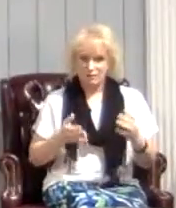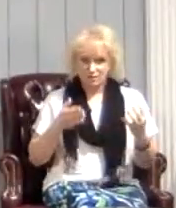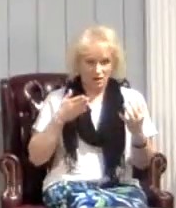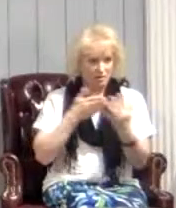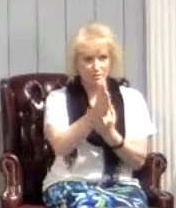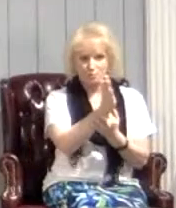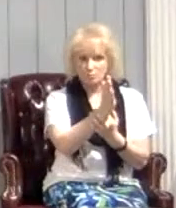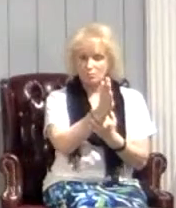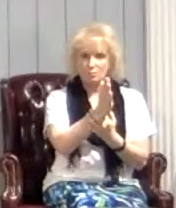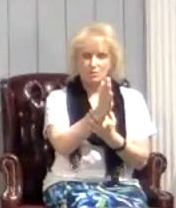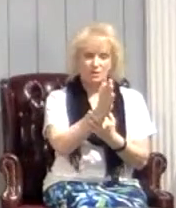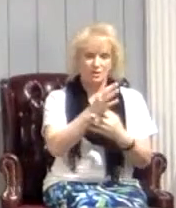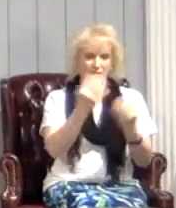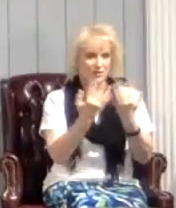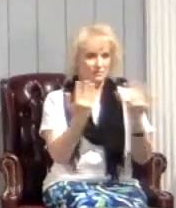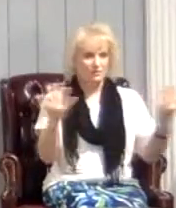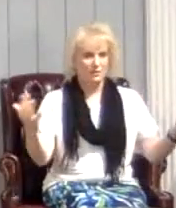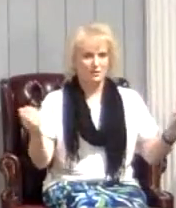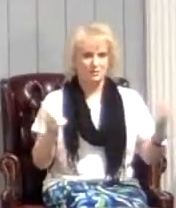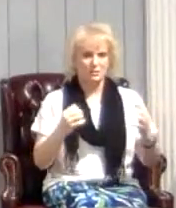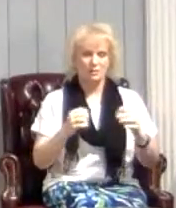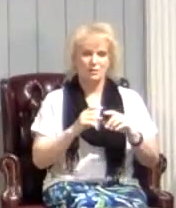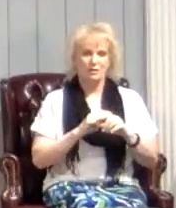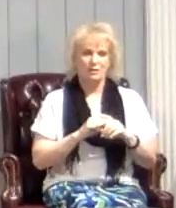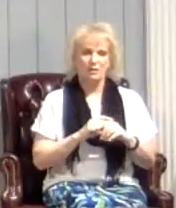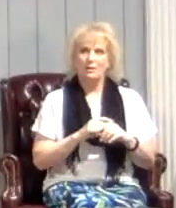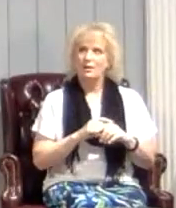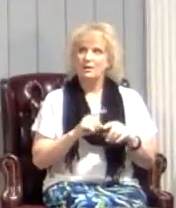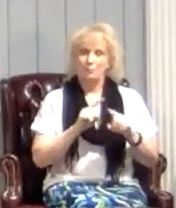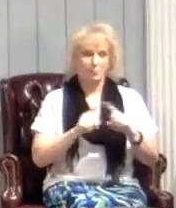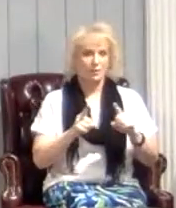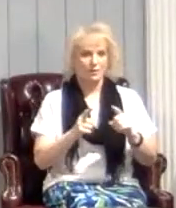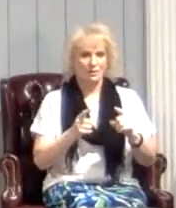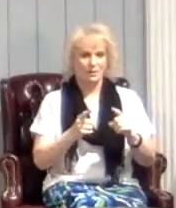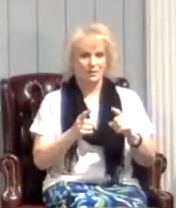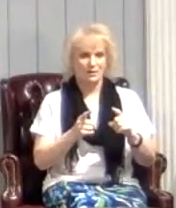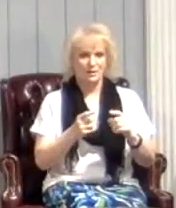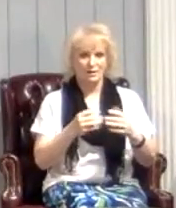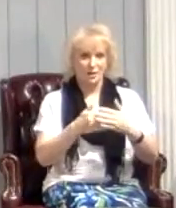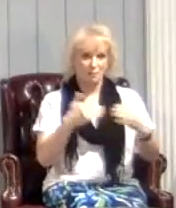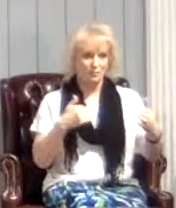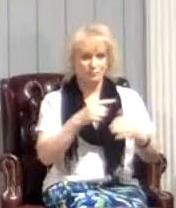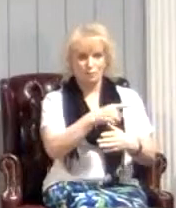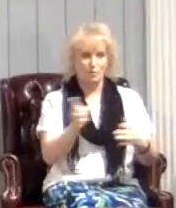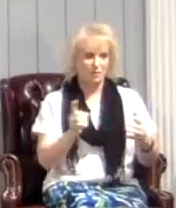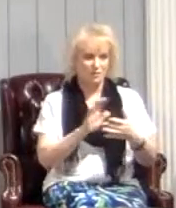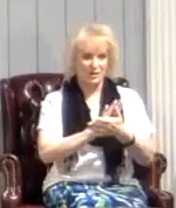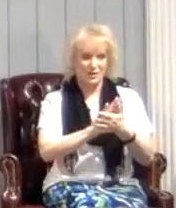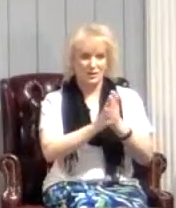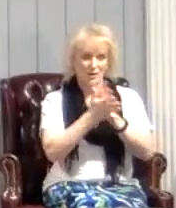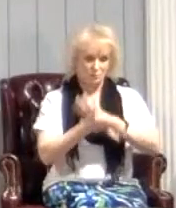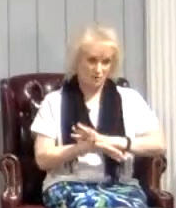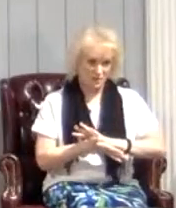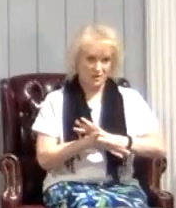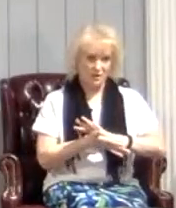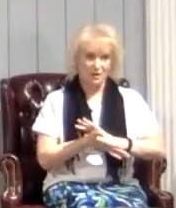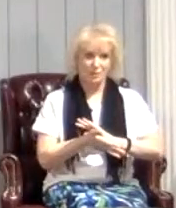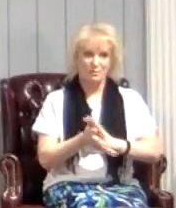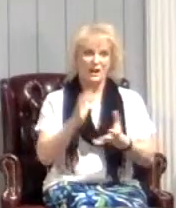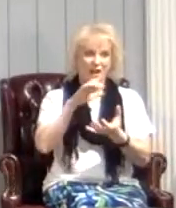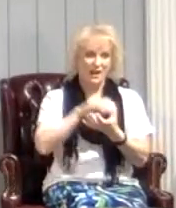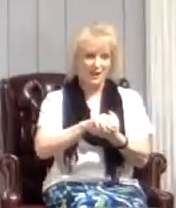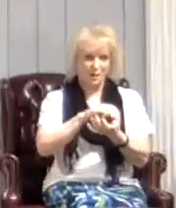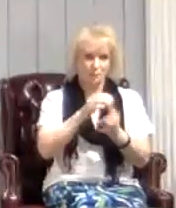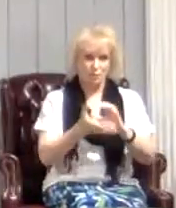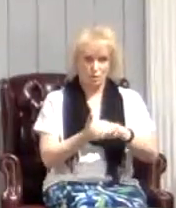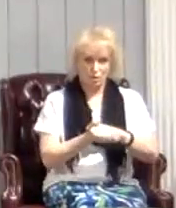but before they became hamburger, they did get through the fence. I was at home and heard a loud pop and looked out the